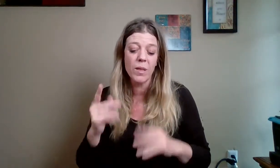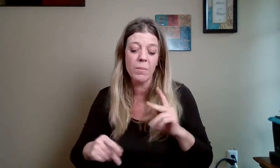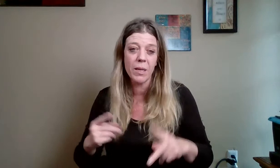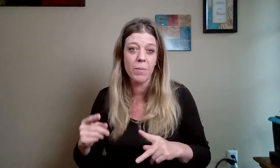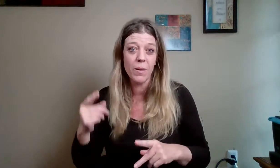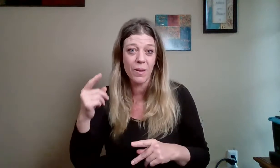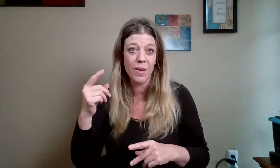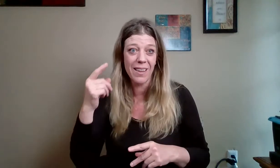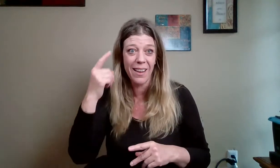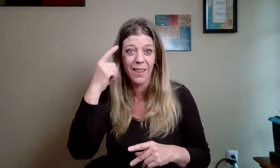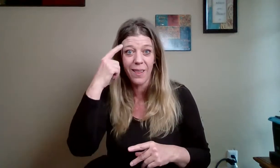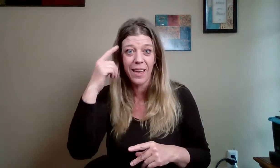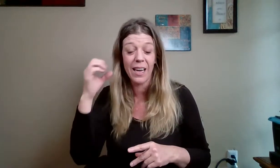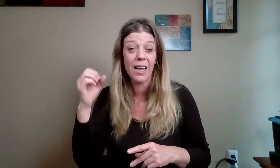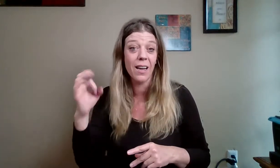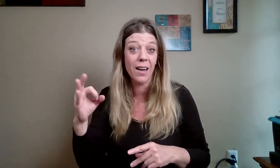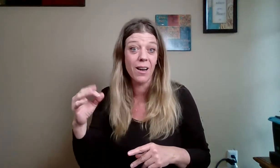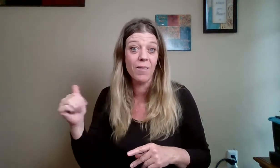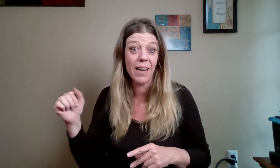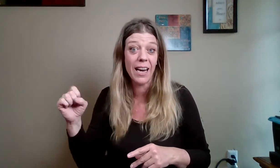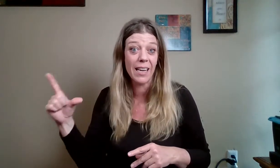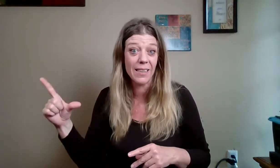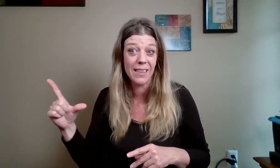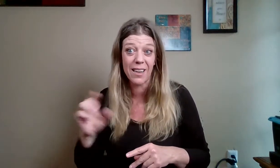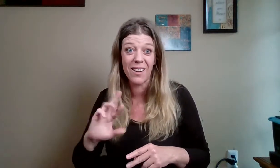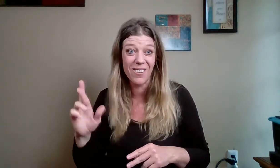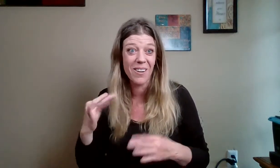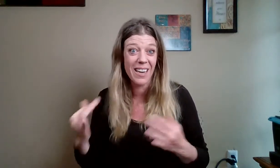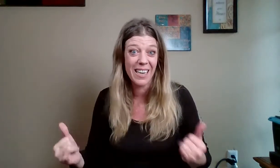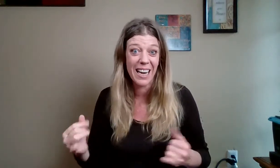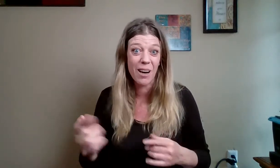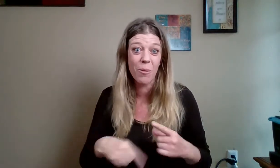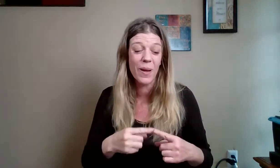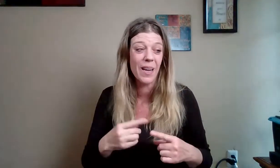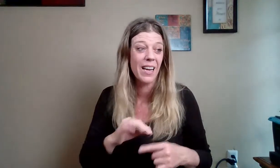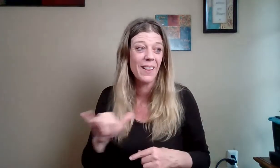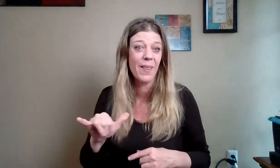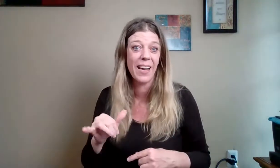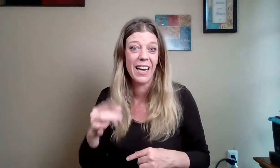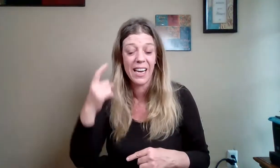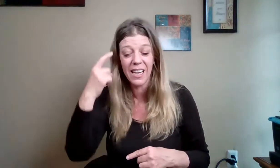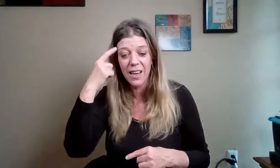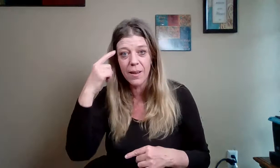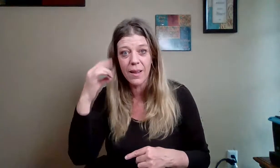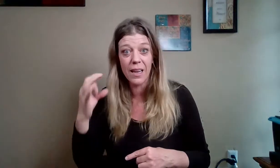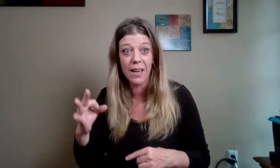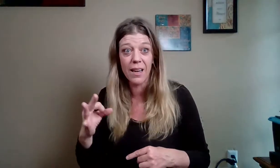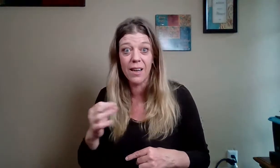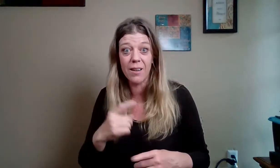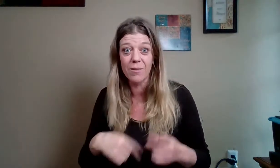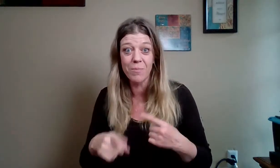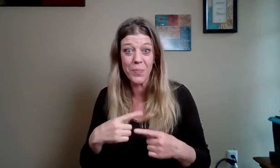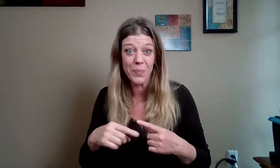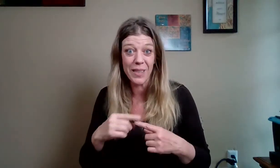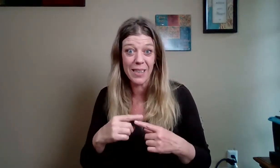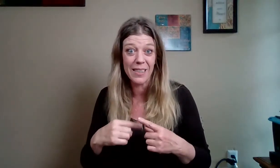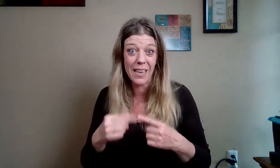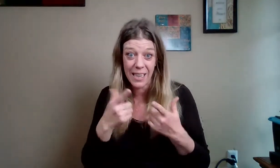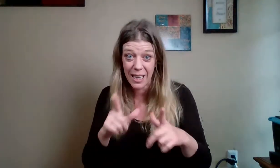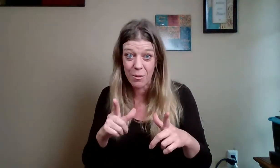most people think of ASL right now when they think of a sign